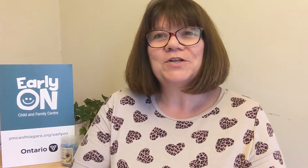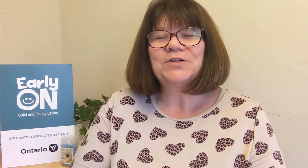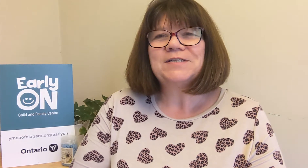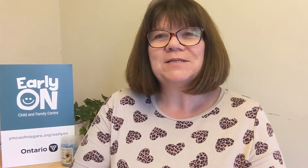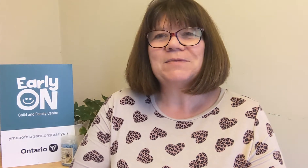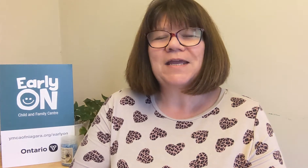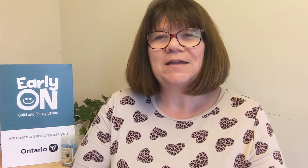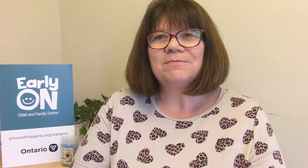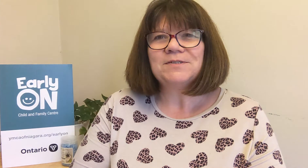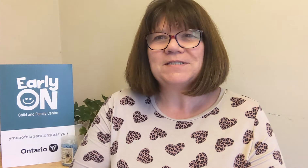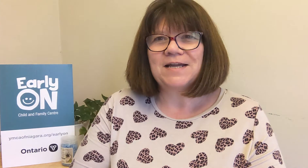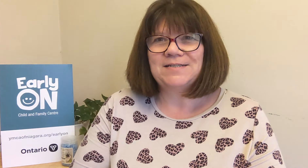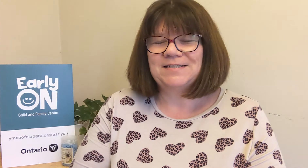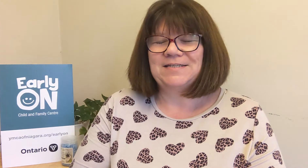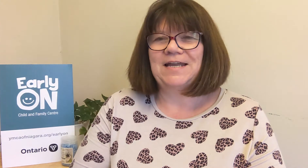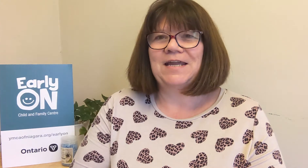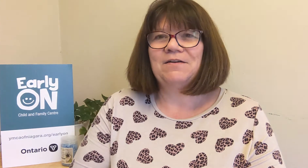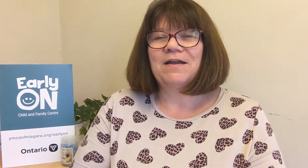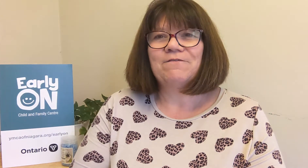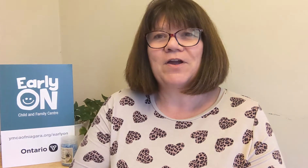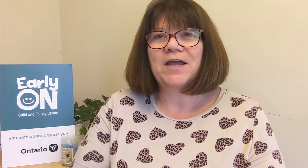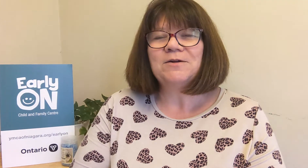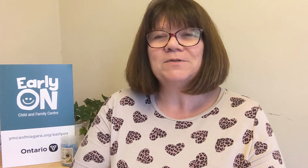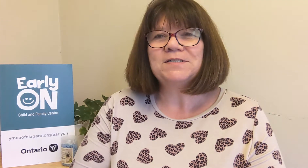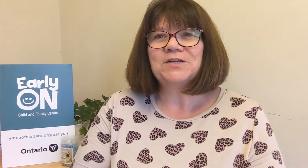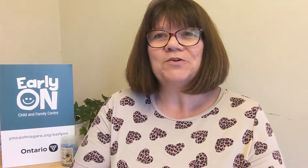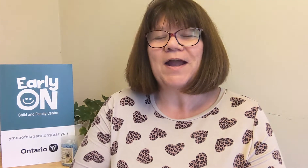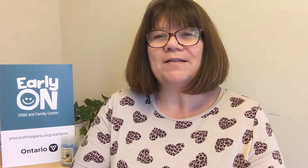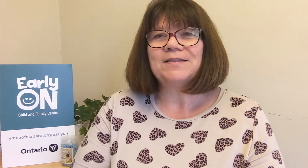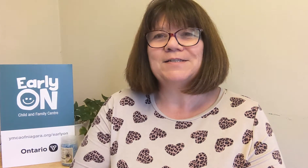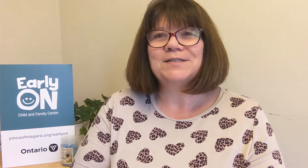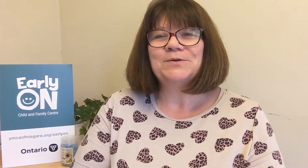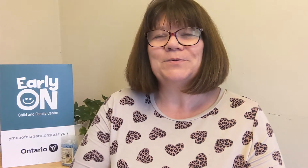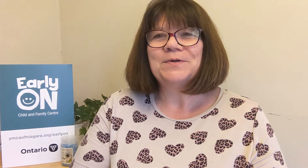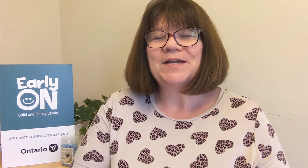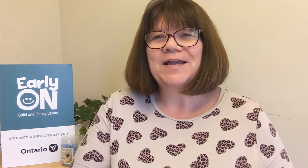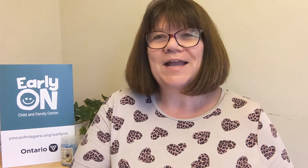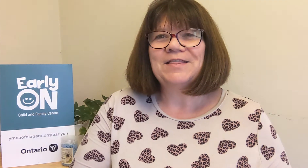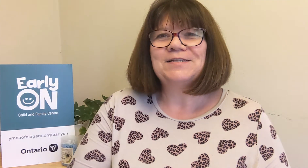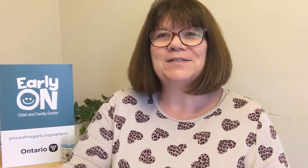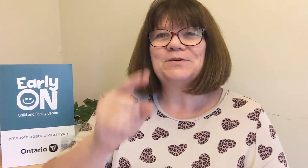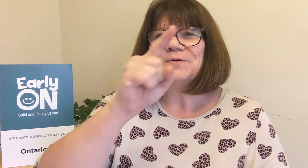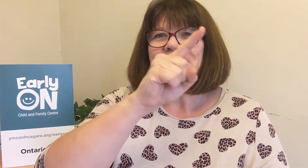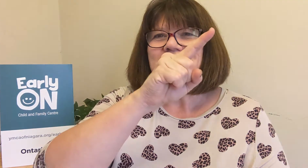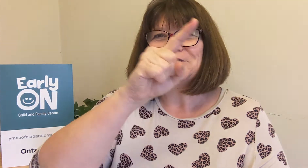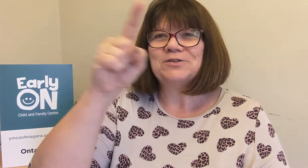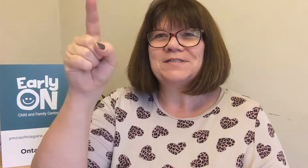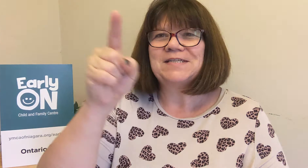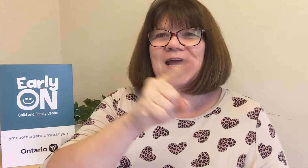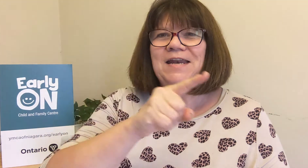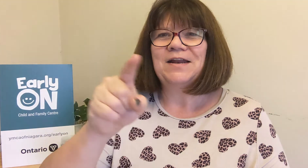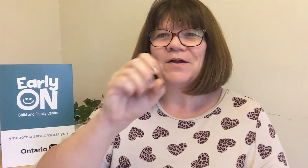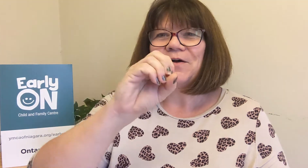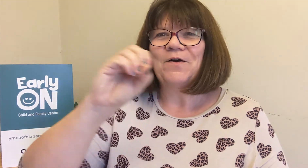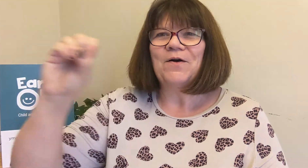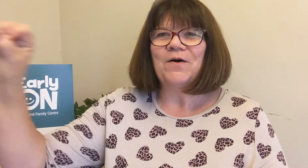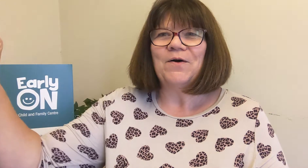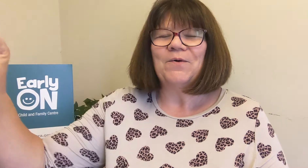to learn some animal signs today for animals that are at the zoo. And the zoo is your Z-O.